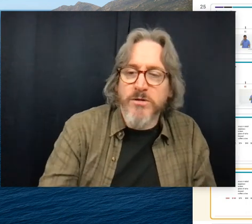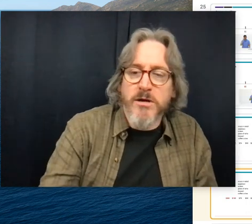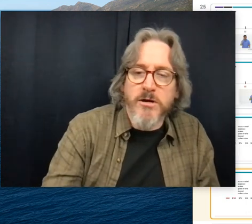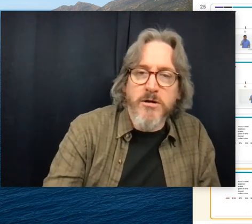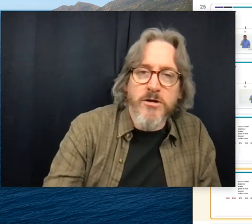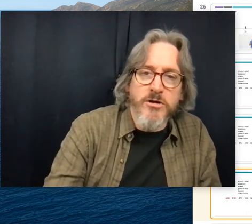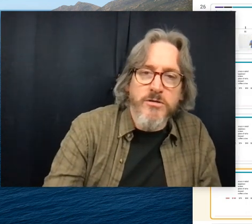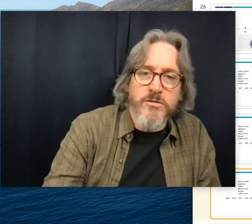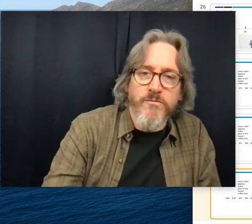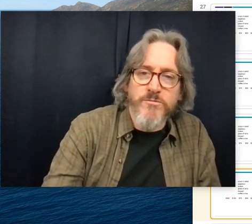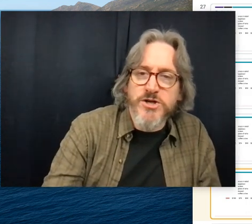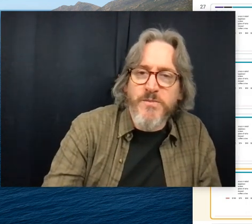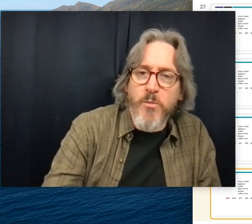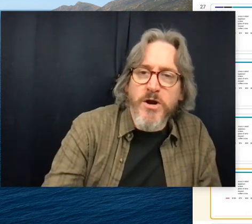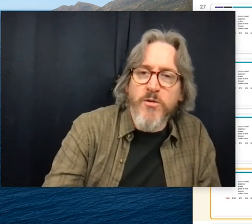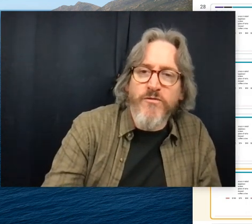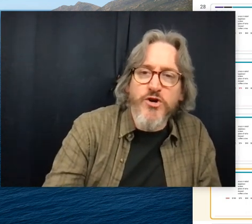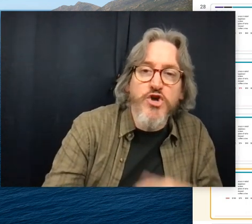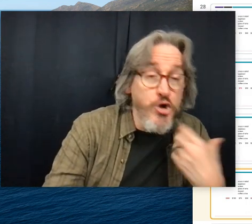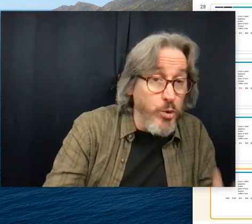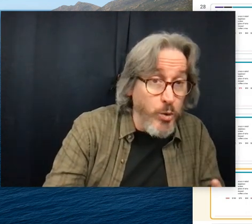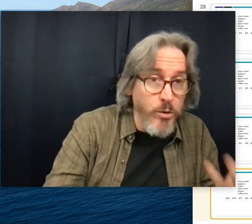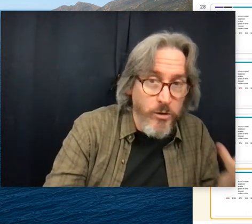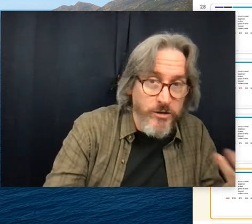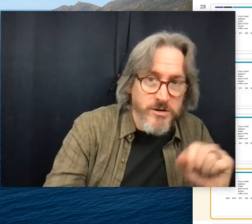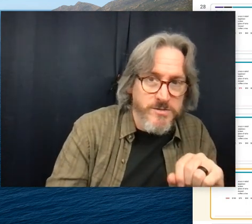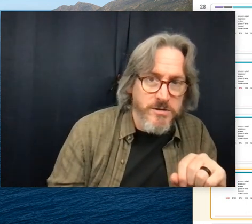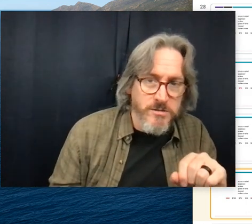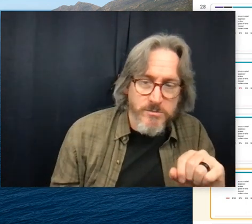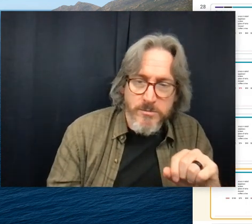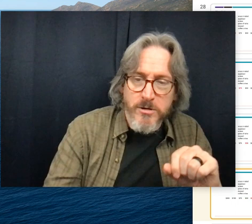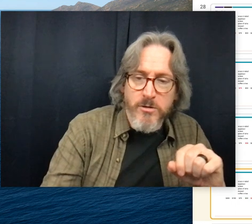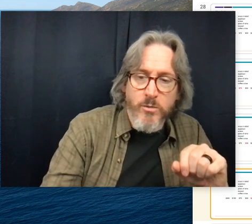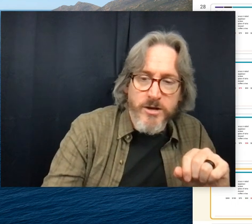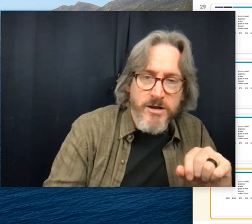so just what for you with those,